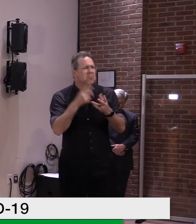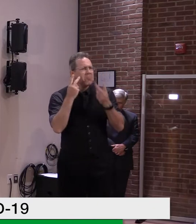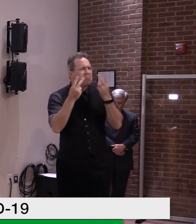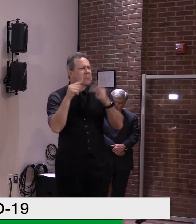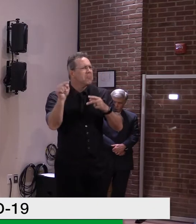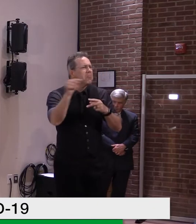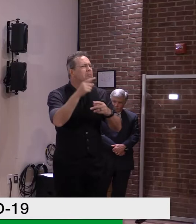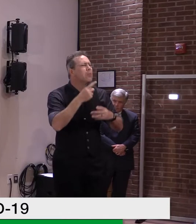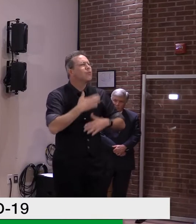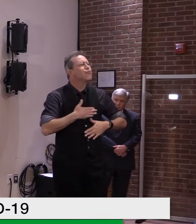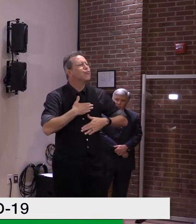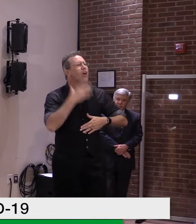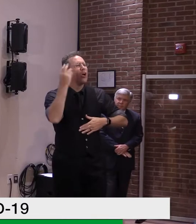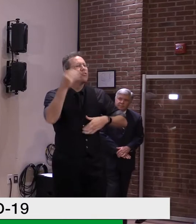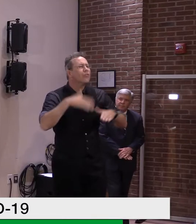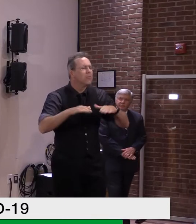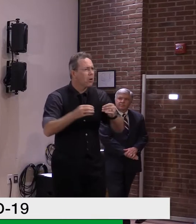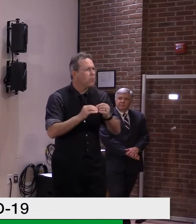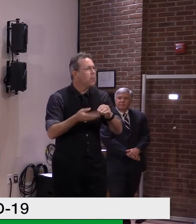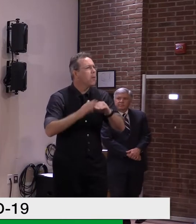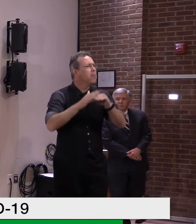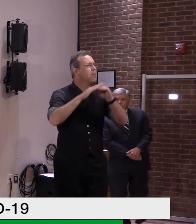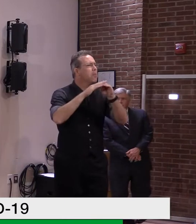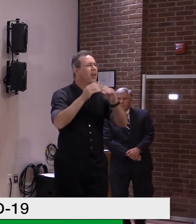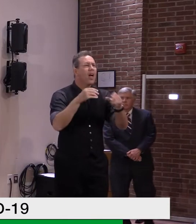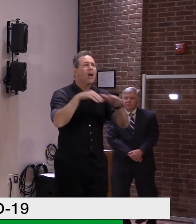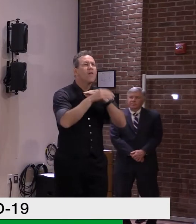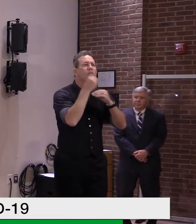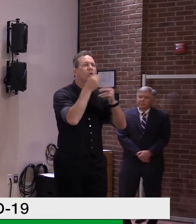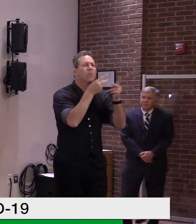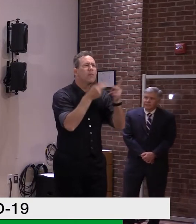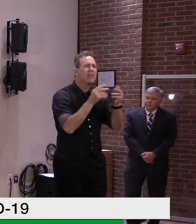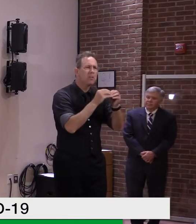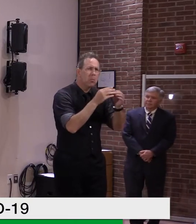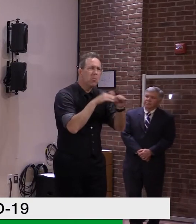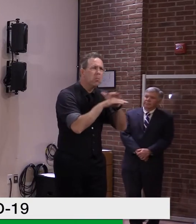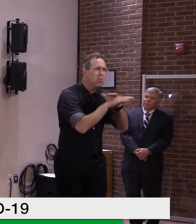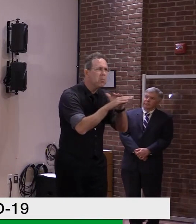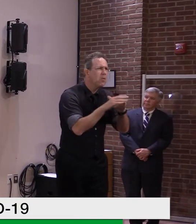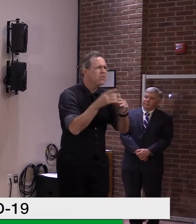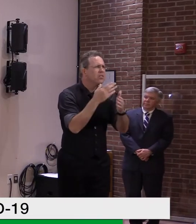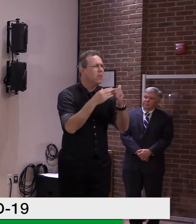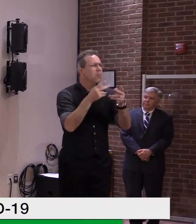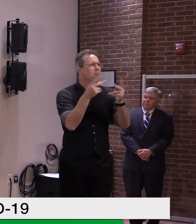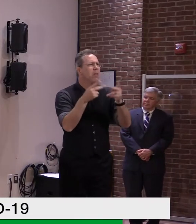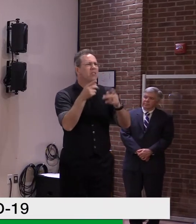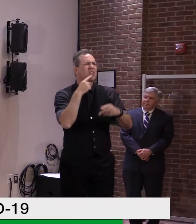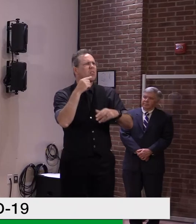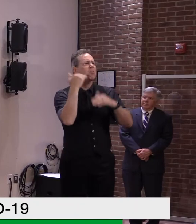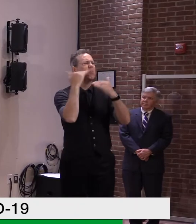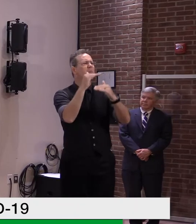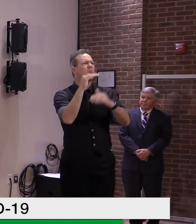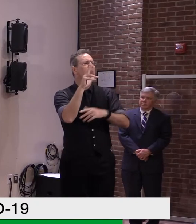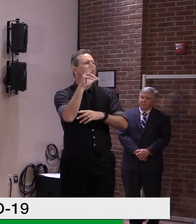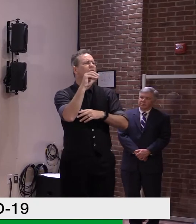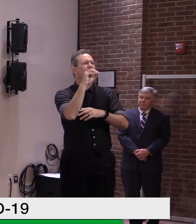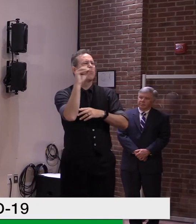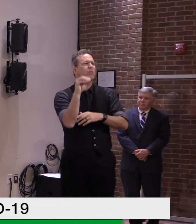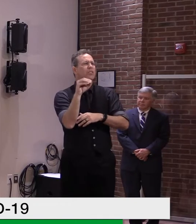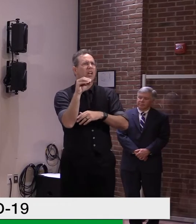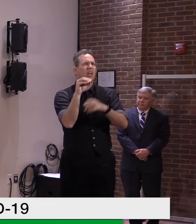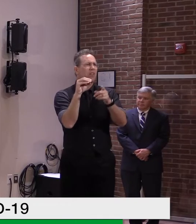about 30% or so where people had not gone back to work yet. Do you envision that number coming